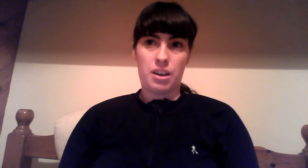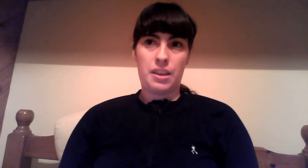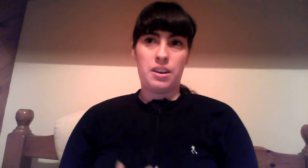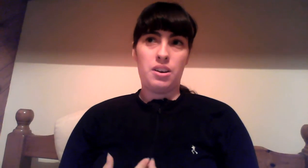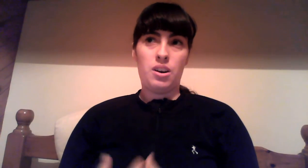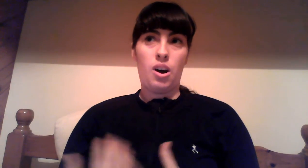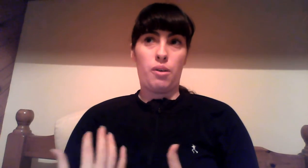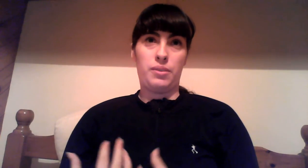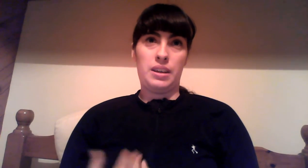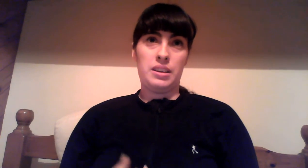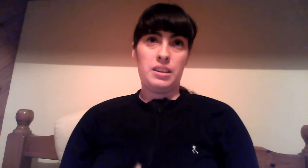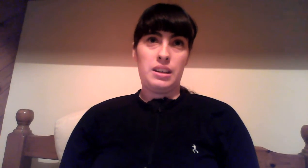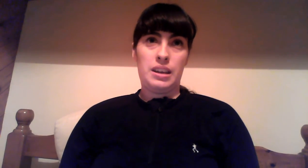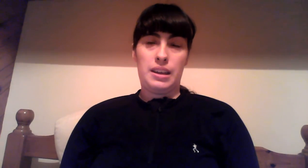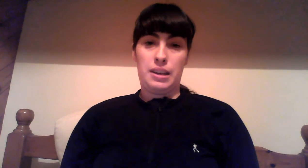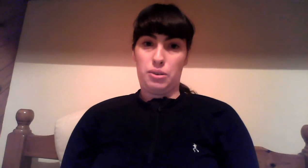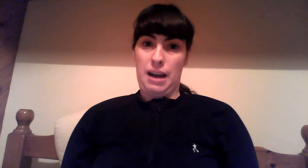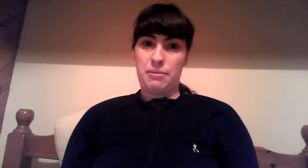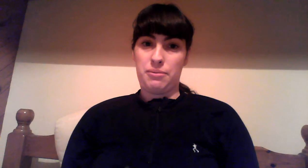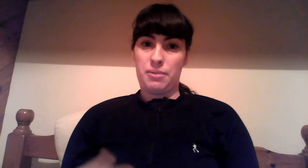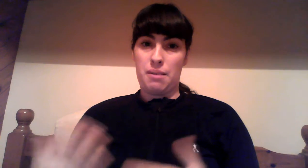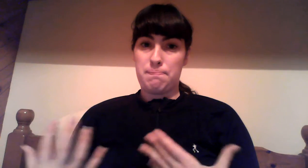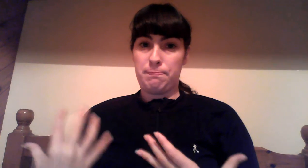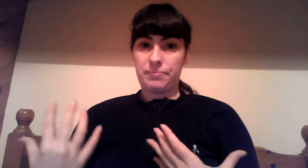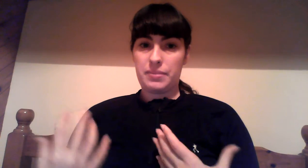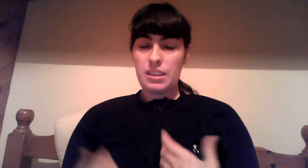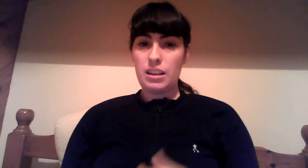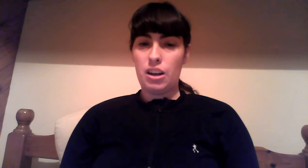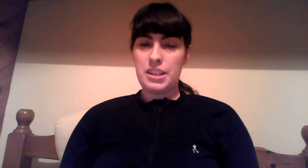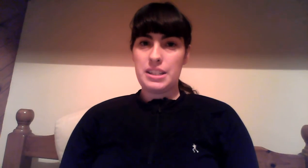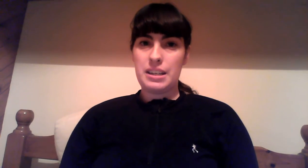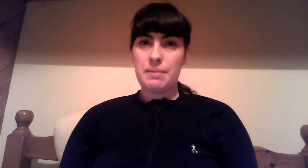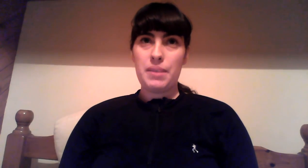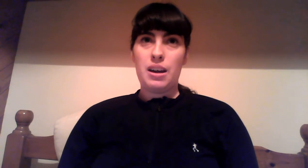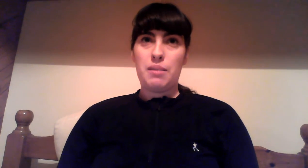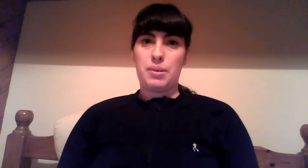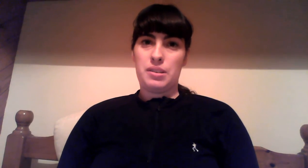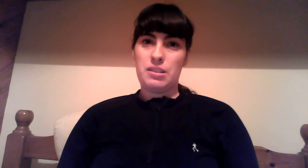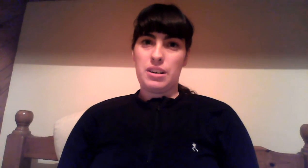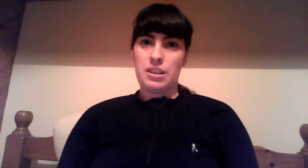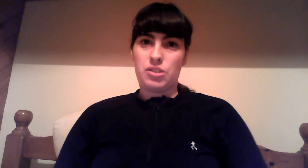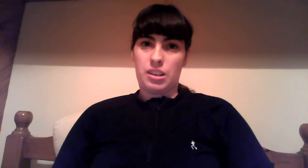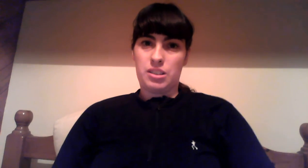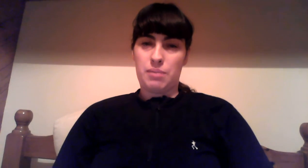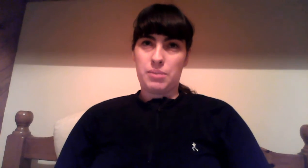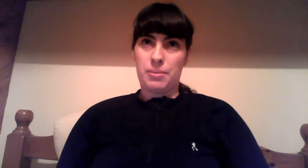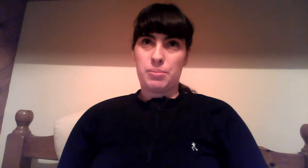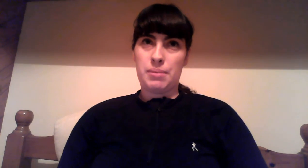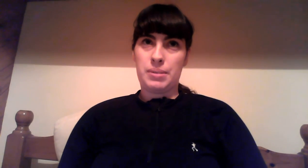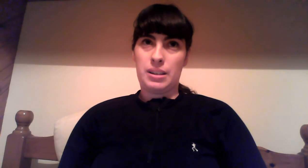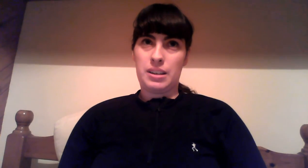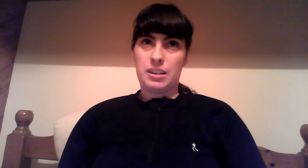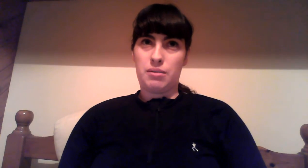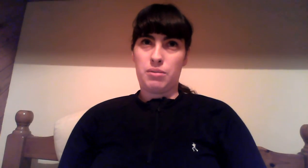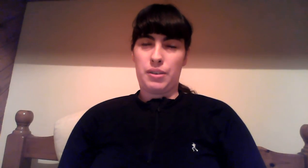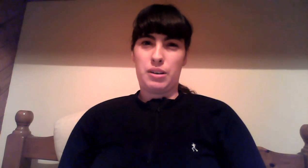then hopefully he'll have an idea. But it's really interesting because sometimes we would like, I think it